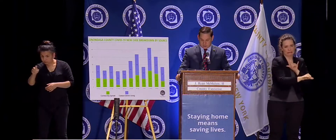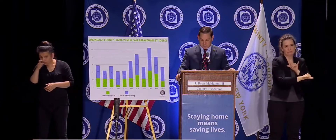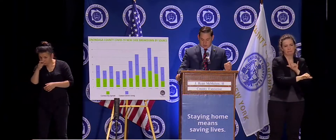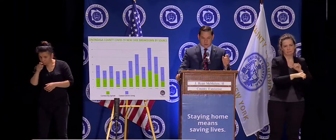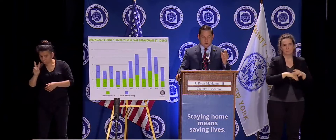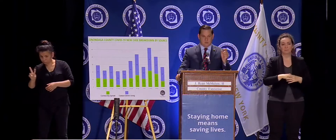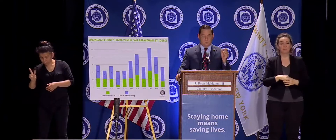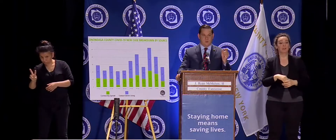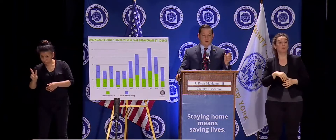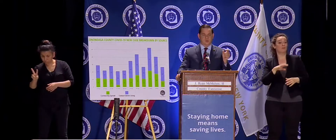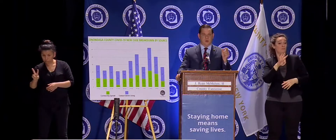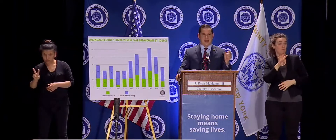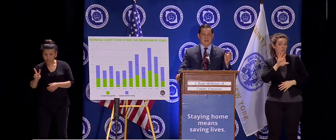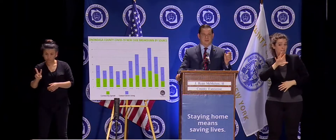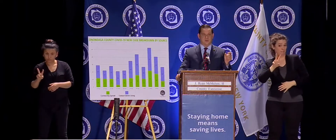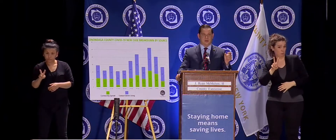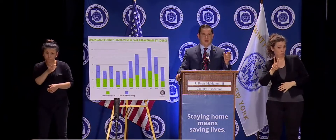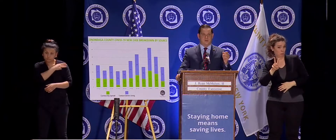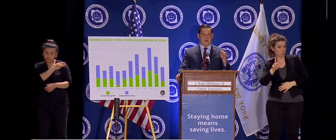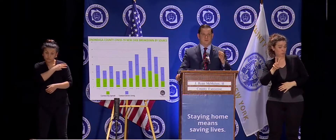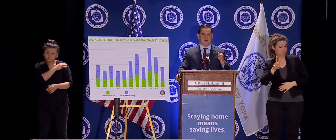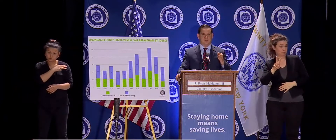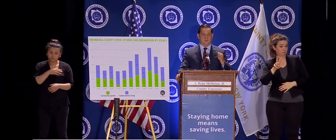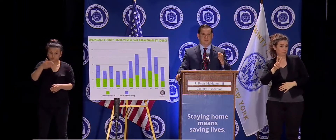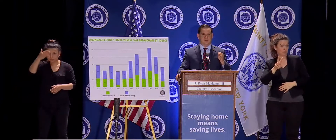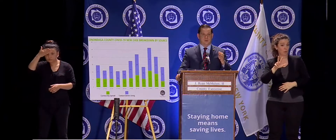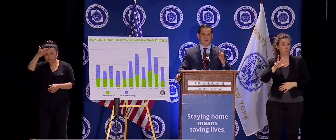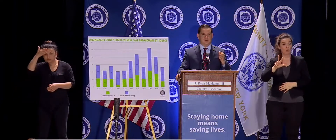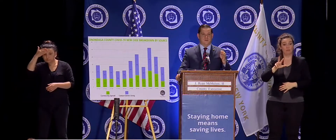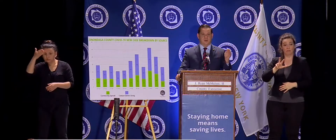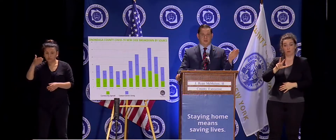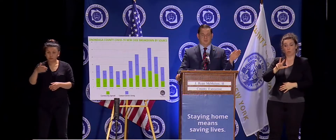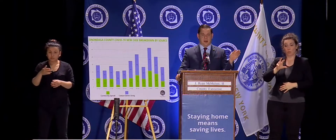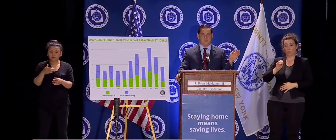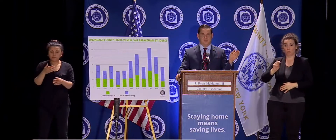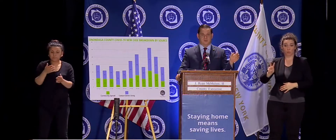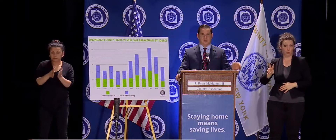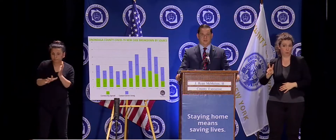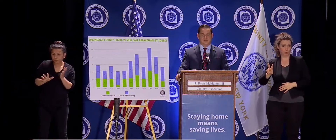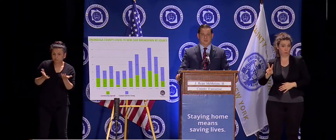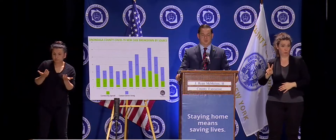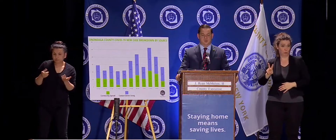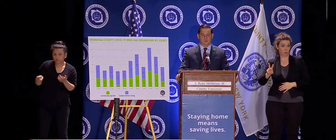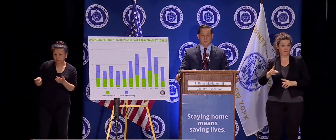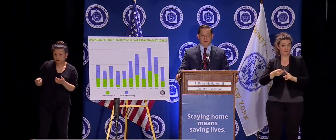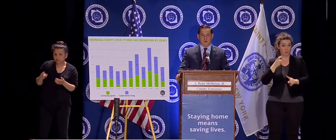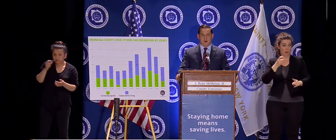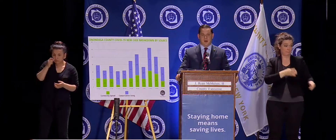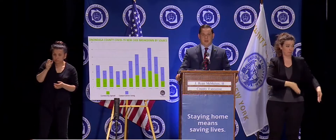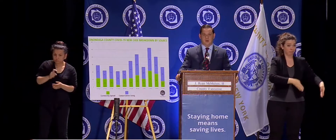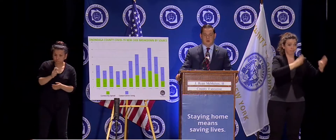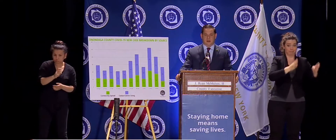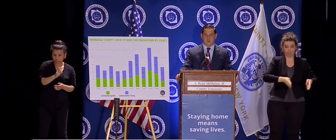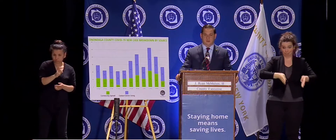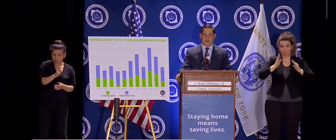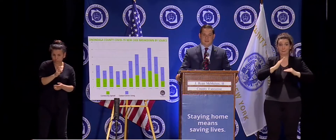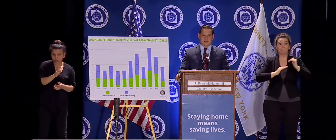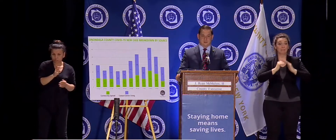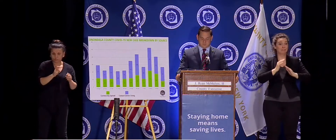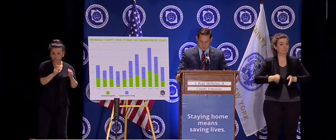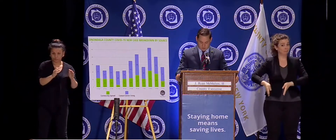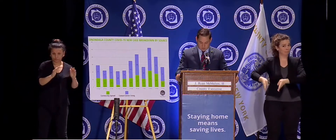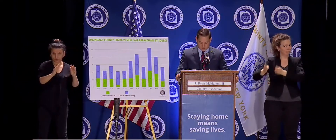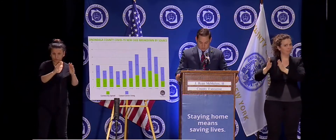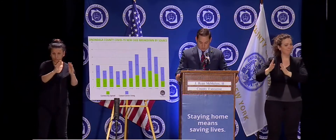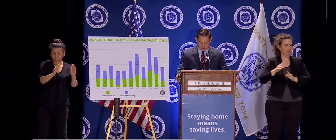essential folks who are active right now that are from affiliated properties related to seniors and or household